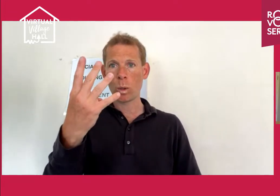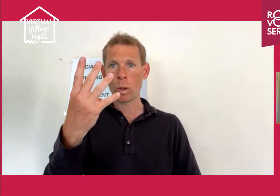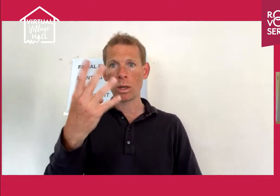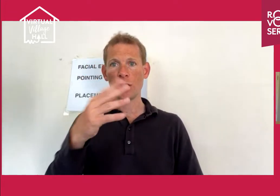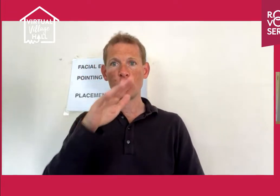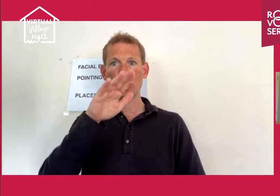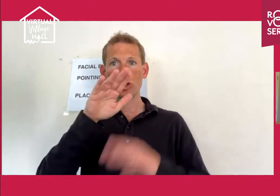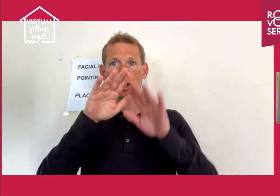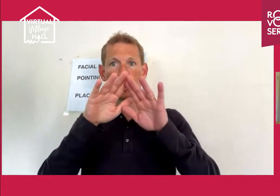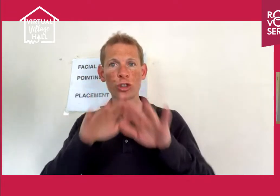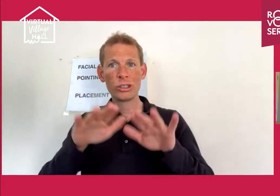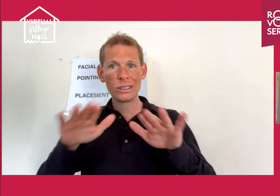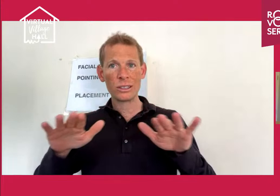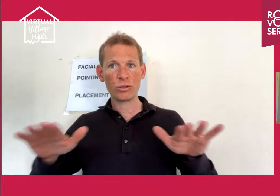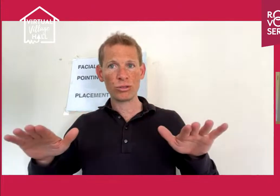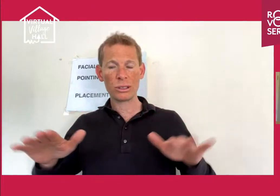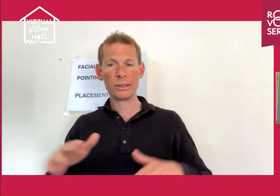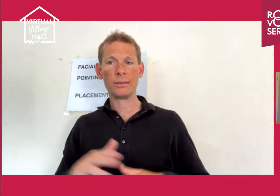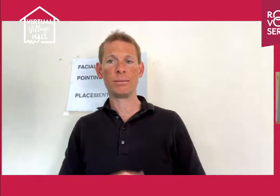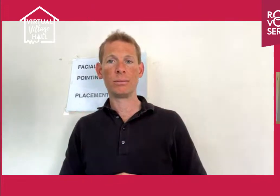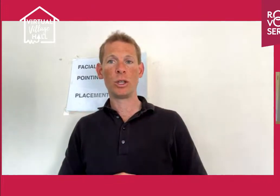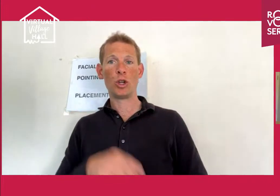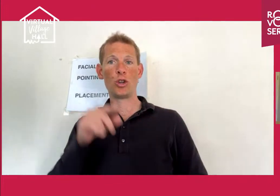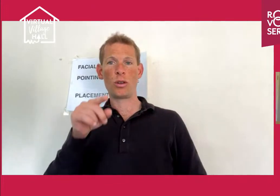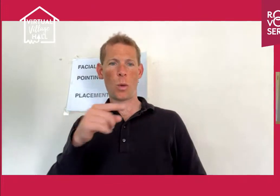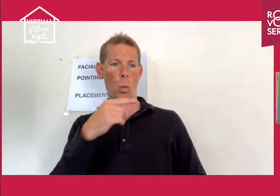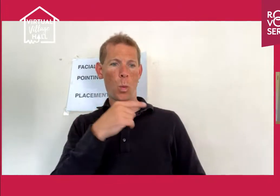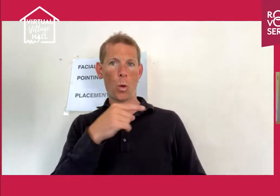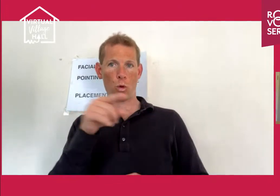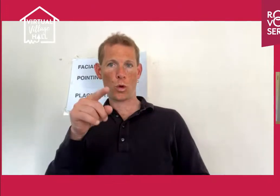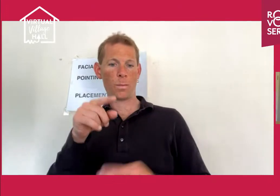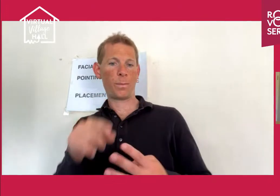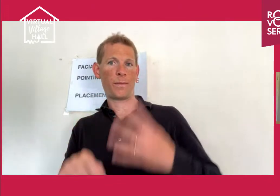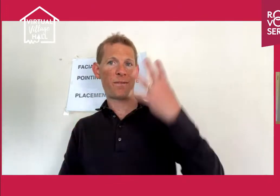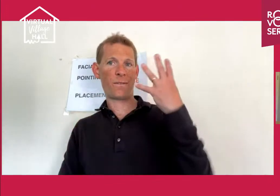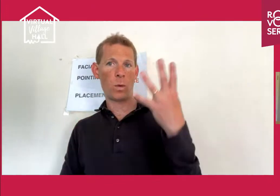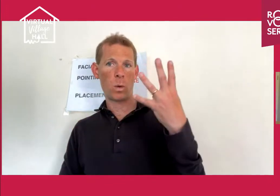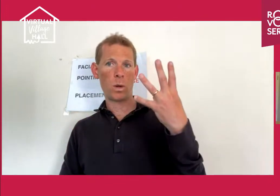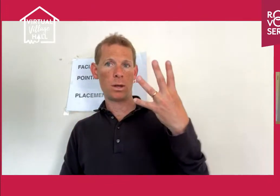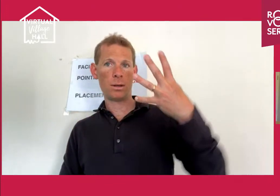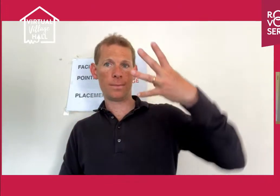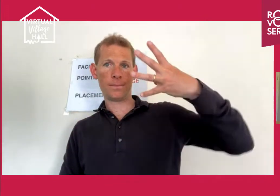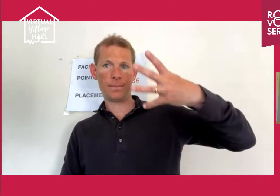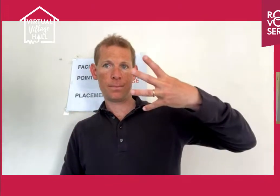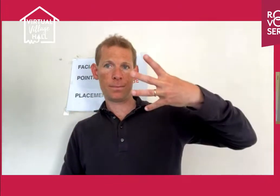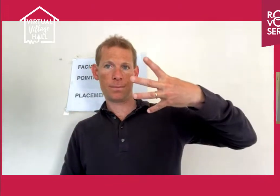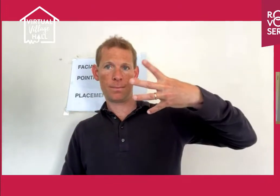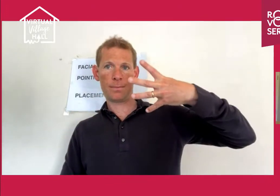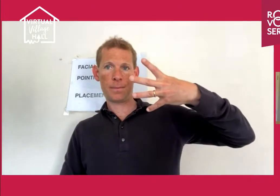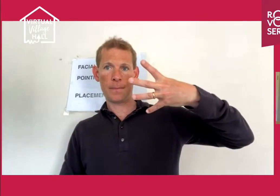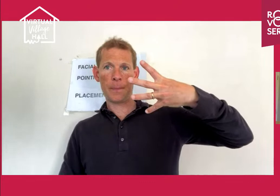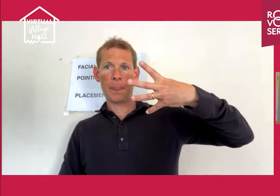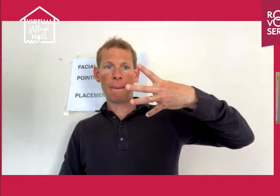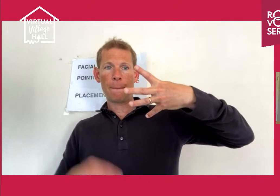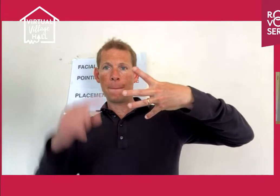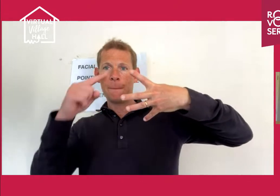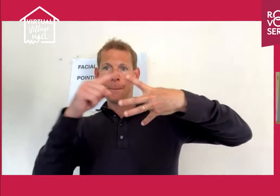If you have four children, perhaps, or four people you want to talk about, you can use your four fingers